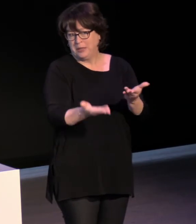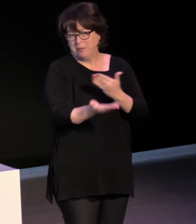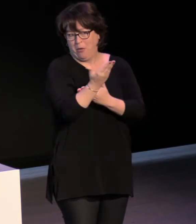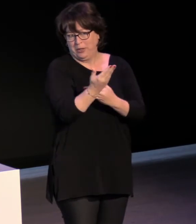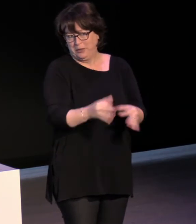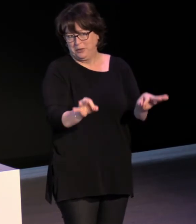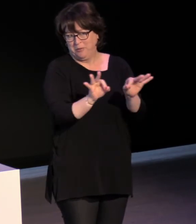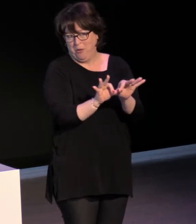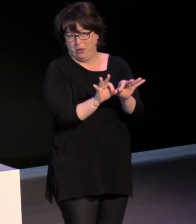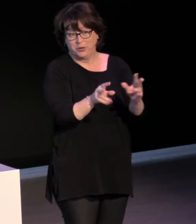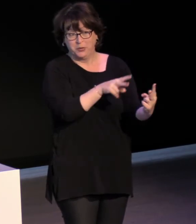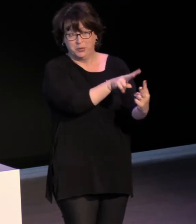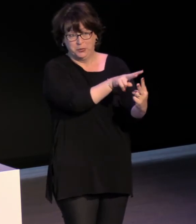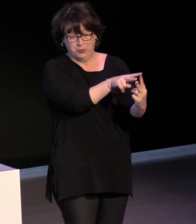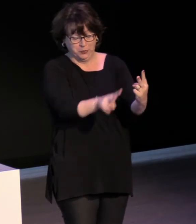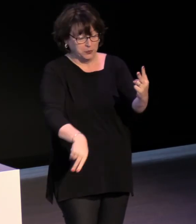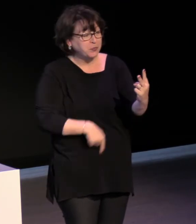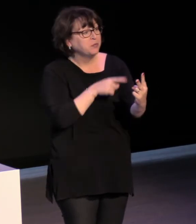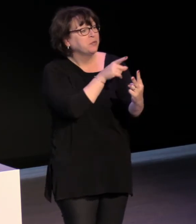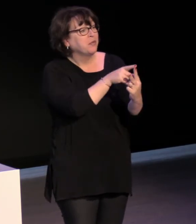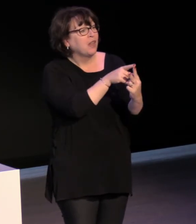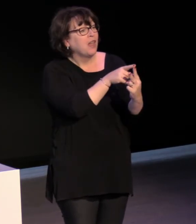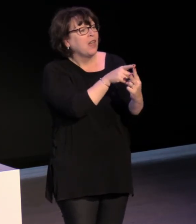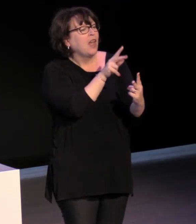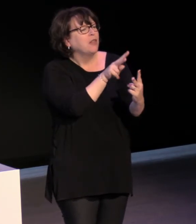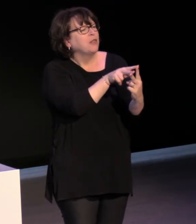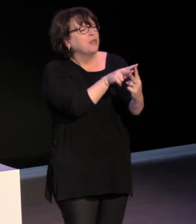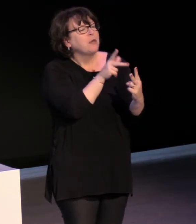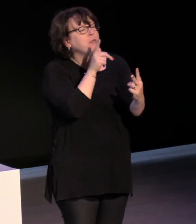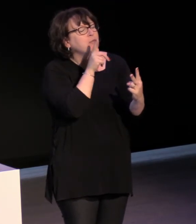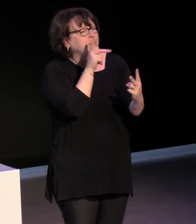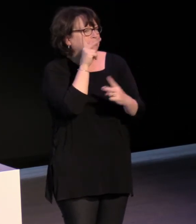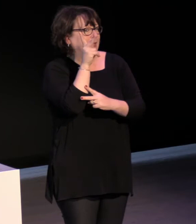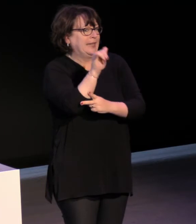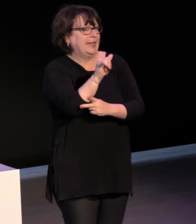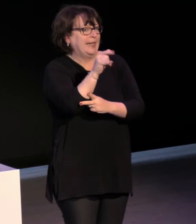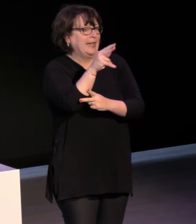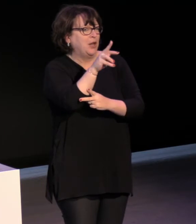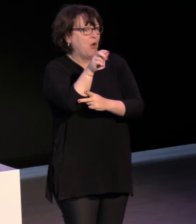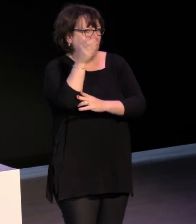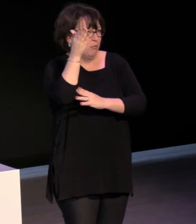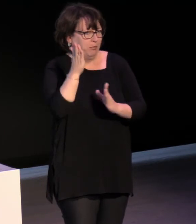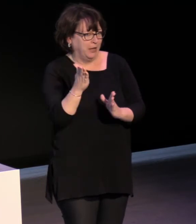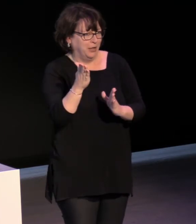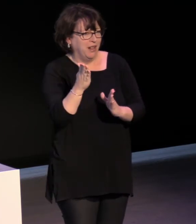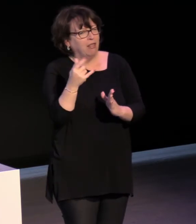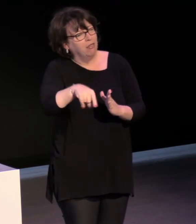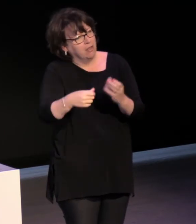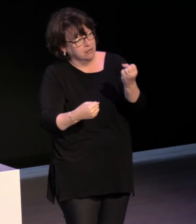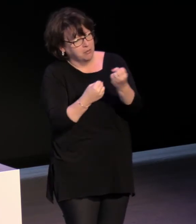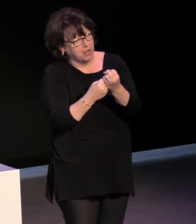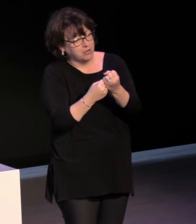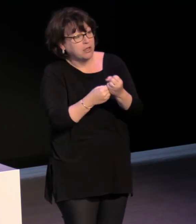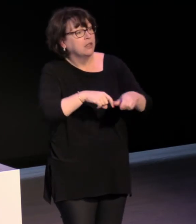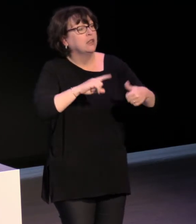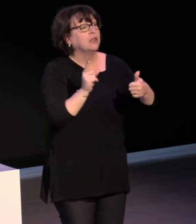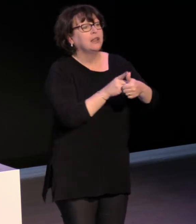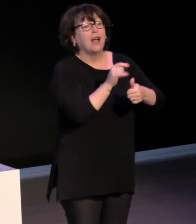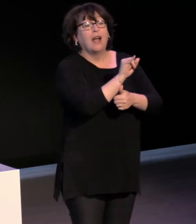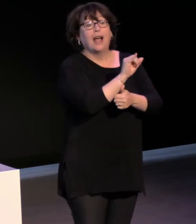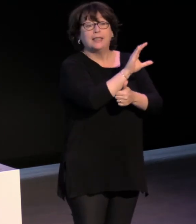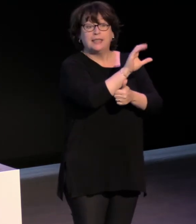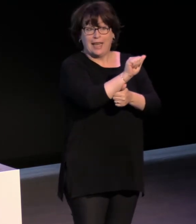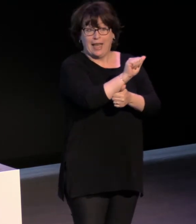just been really integral to this entire process, and they're the ones that have made the keynote particularly possible. So first, for the Institute of Contemporary Art,